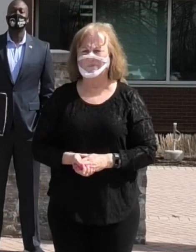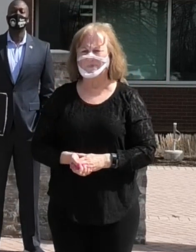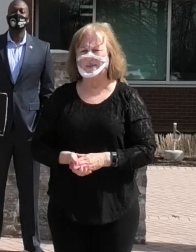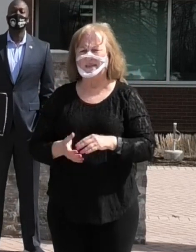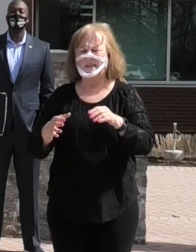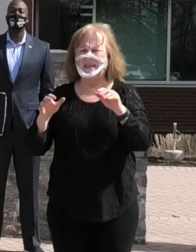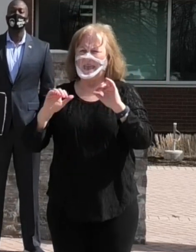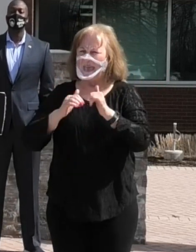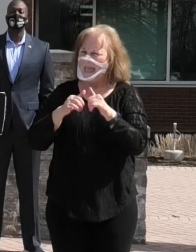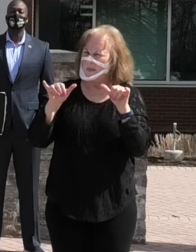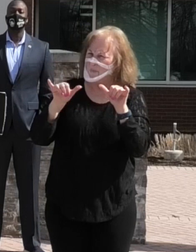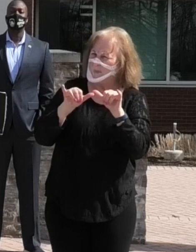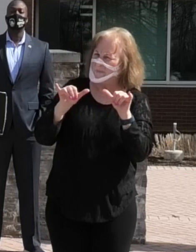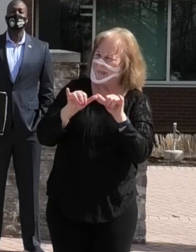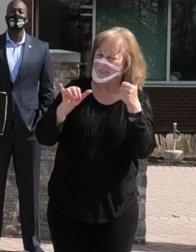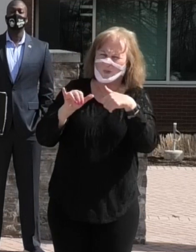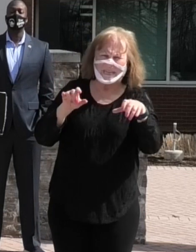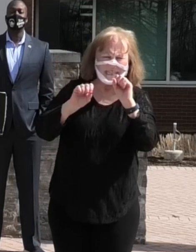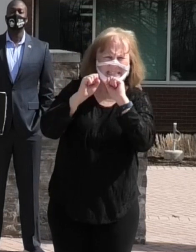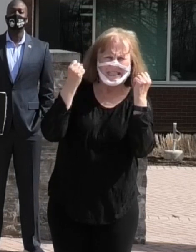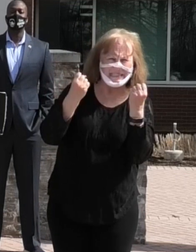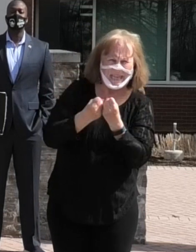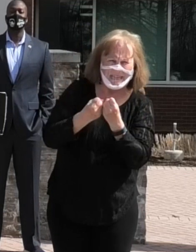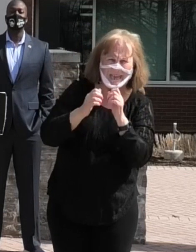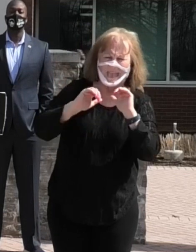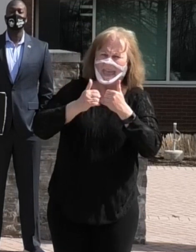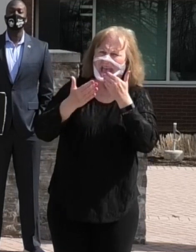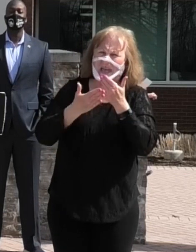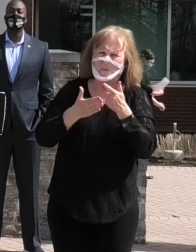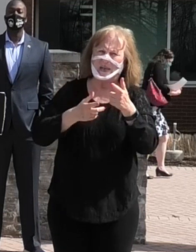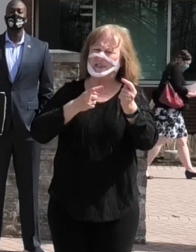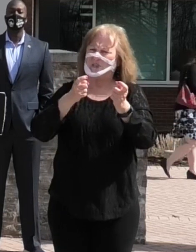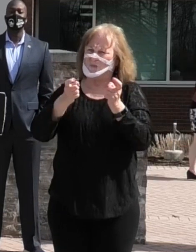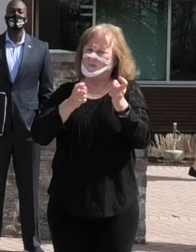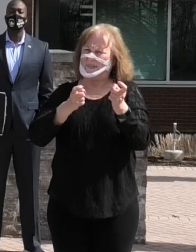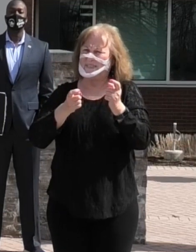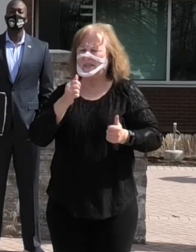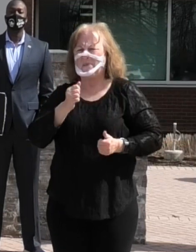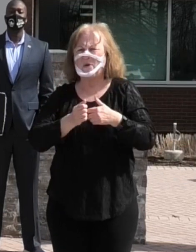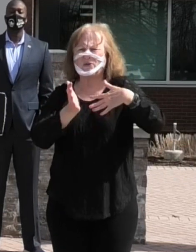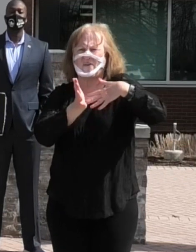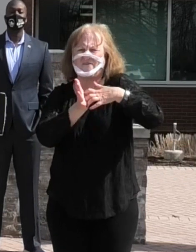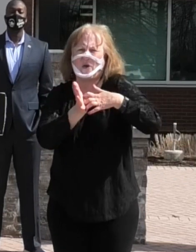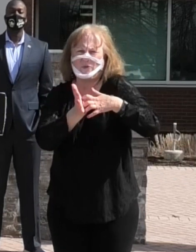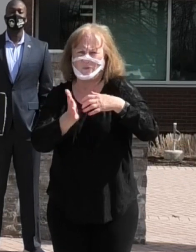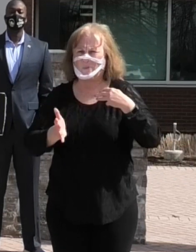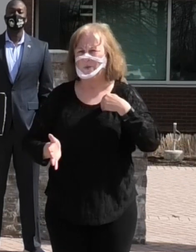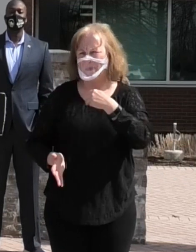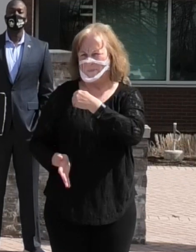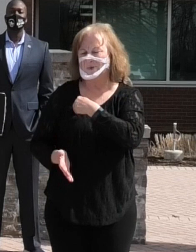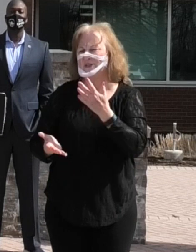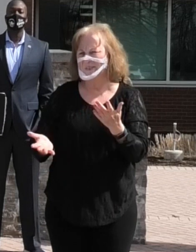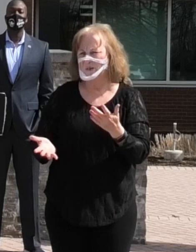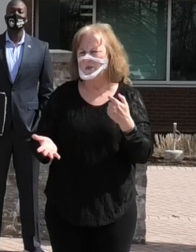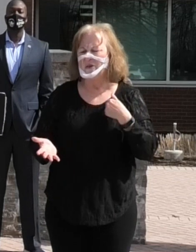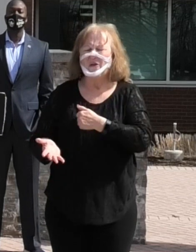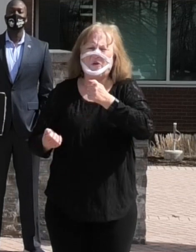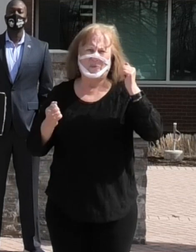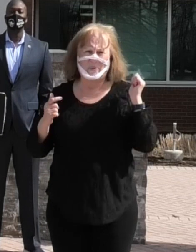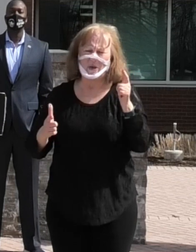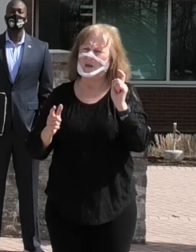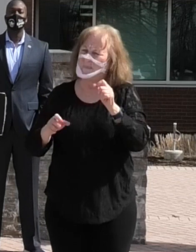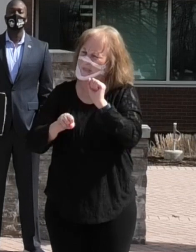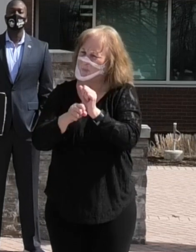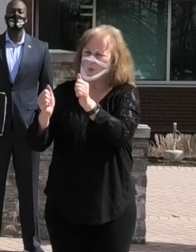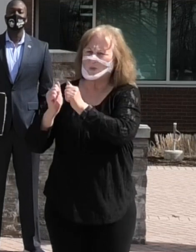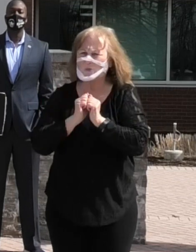The measure of any society is how well it treats its most vulnerable members. We all must